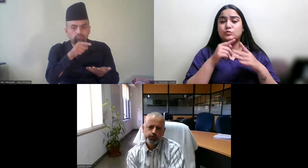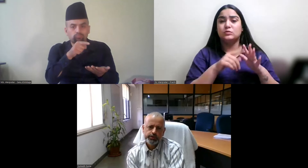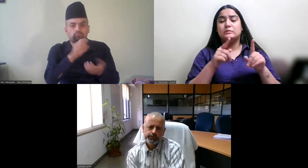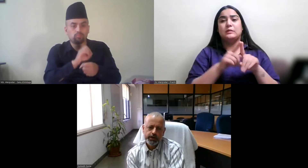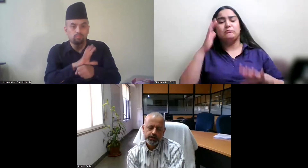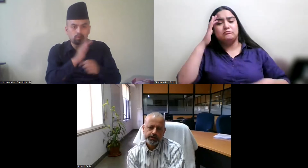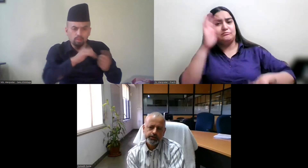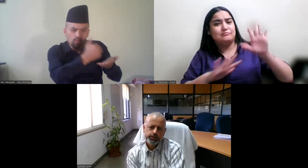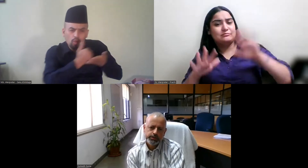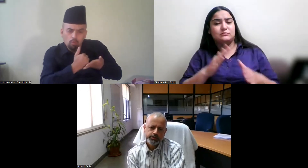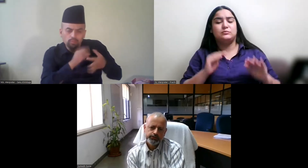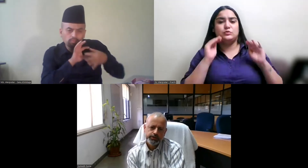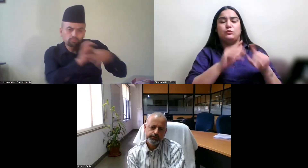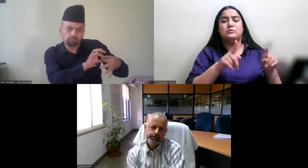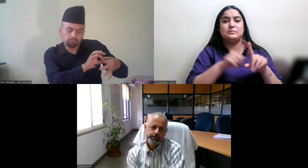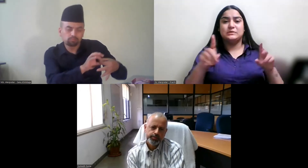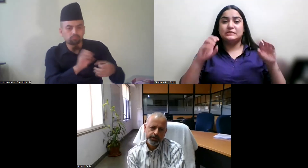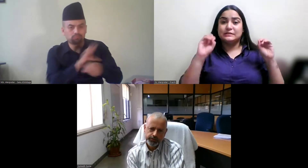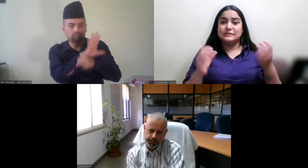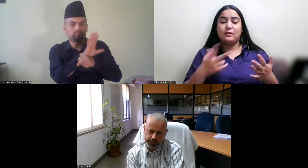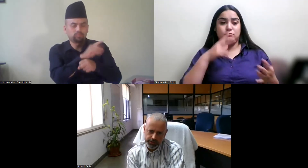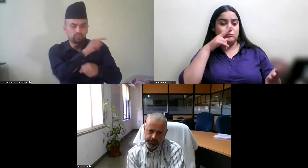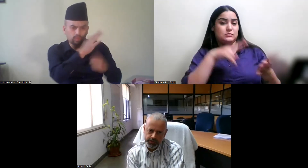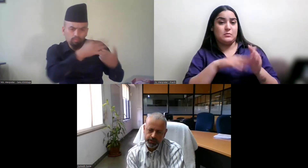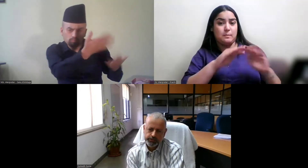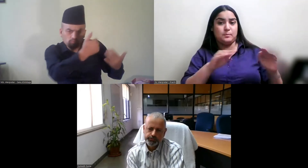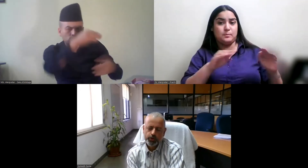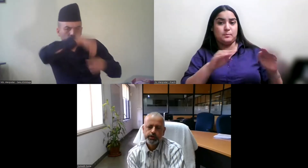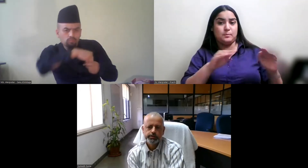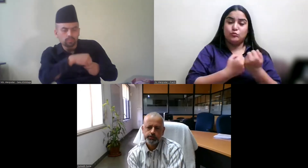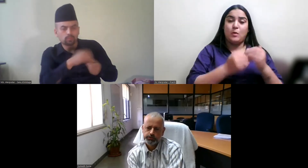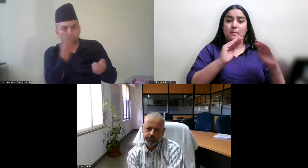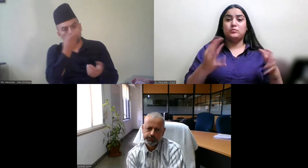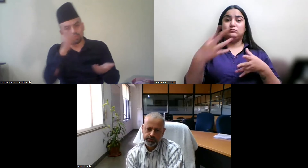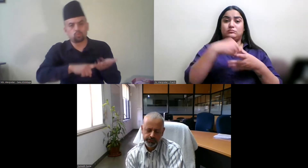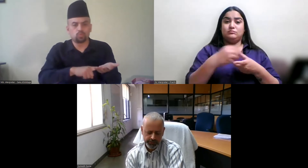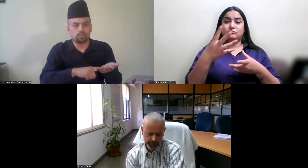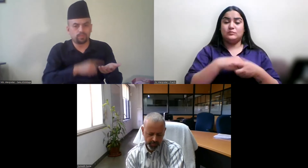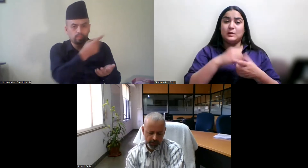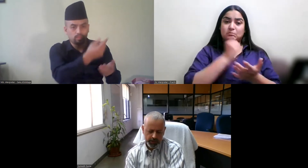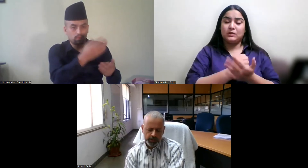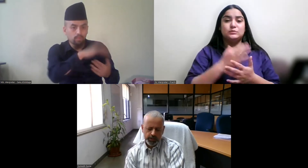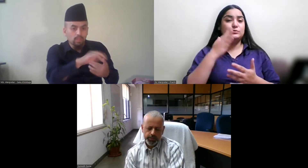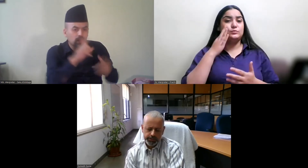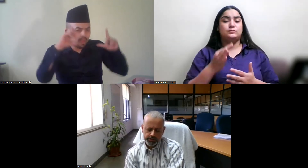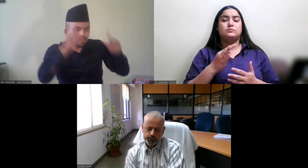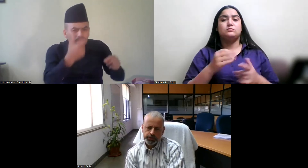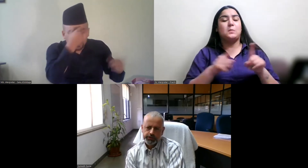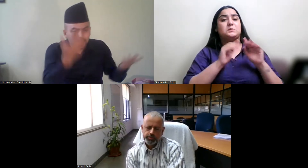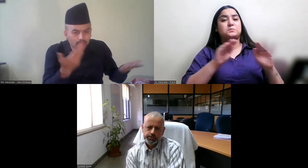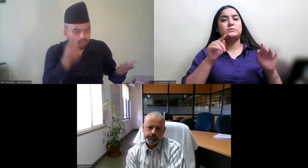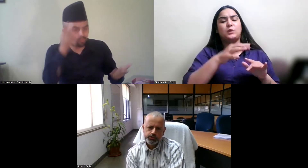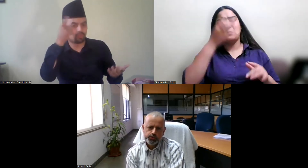children's support. They start actively seeking children's participation. They start responding to children's concerns. But